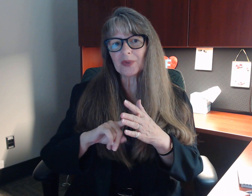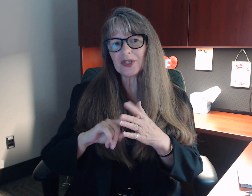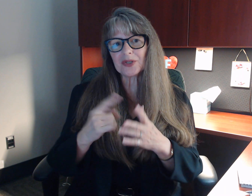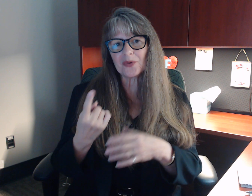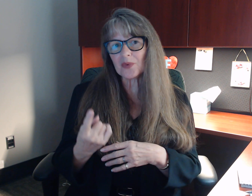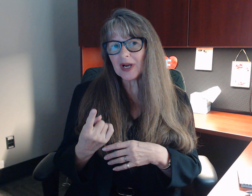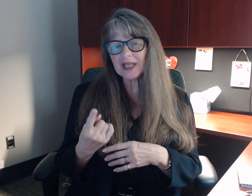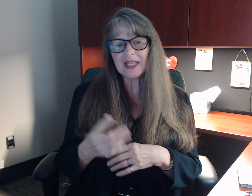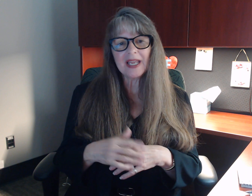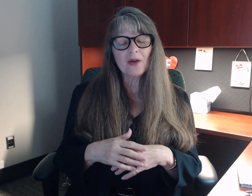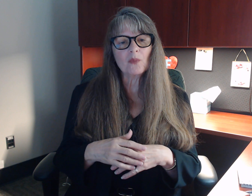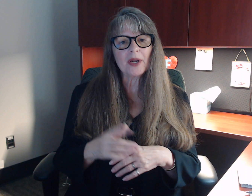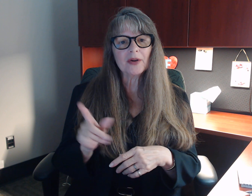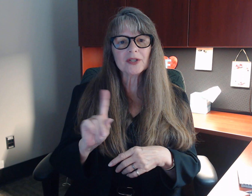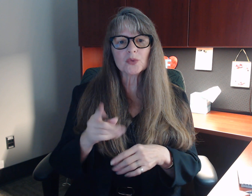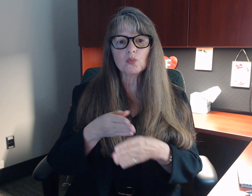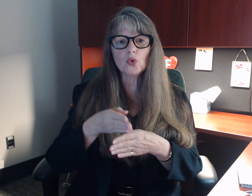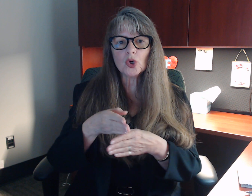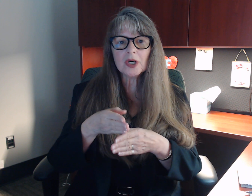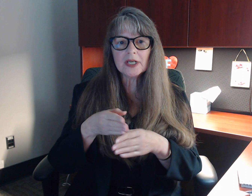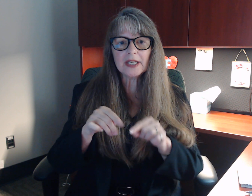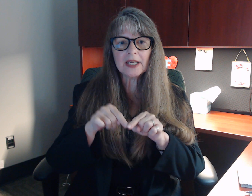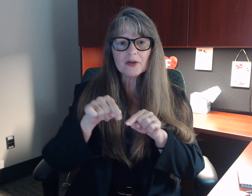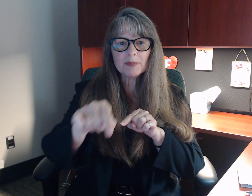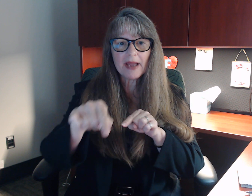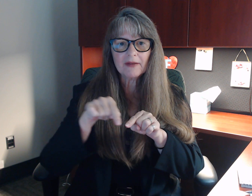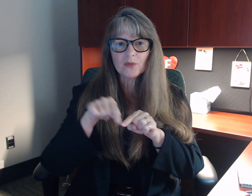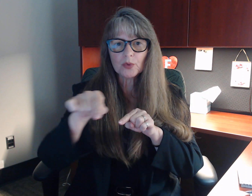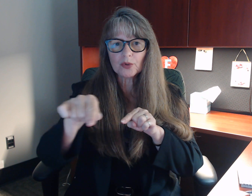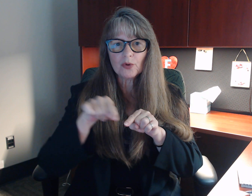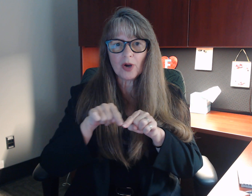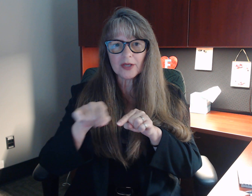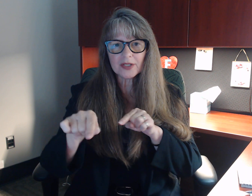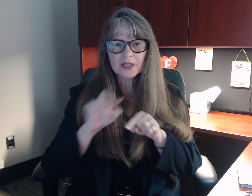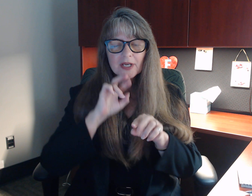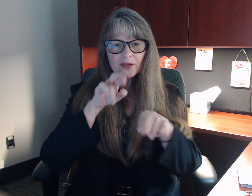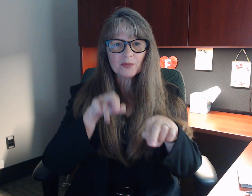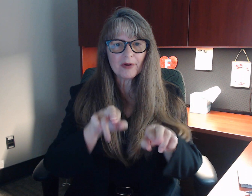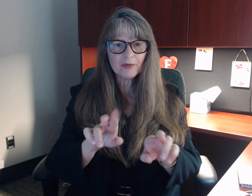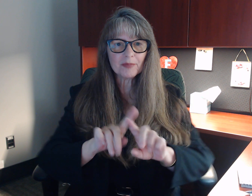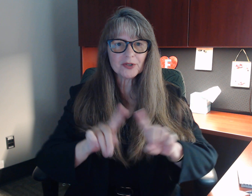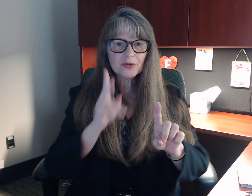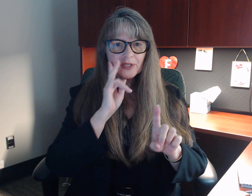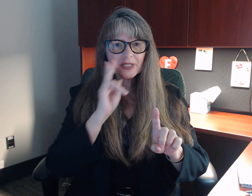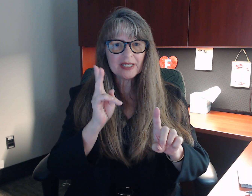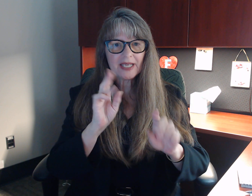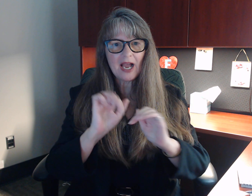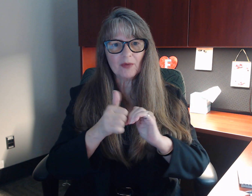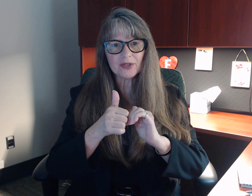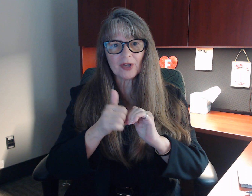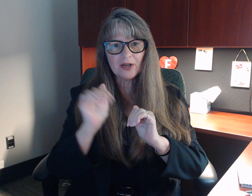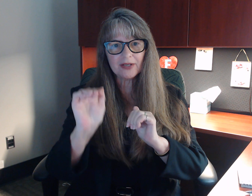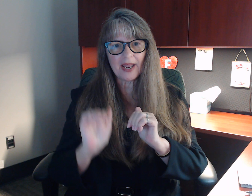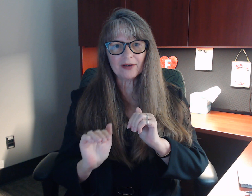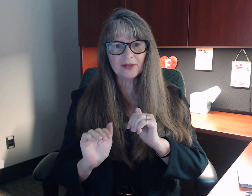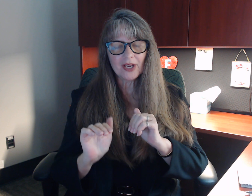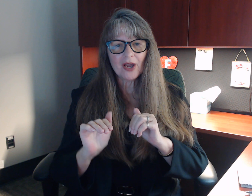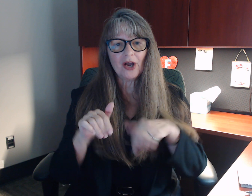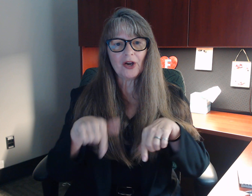original one where it's wood and it goes back and forth across the river, but you can see how it's gone down over